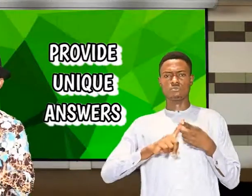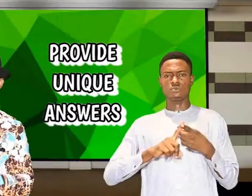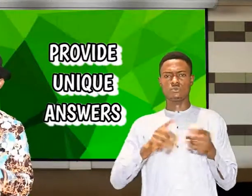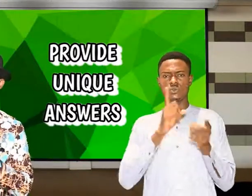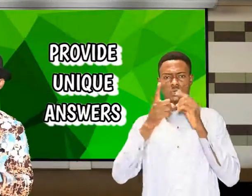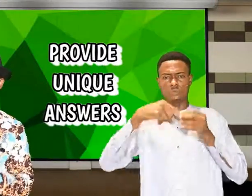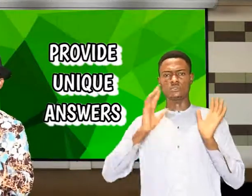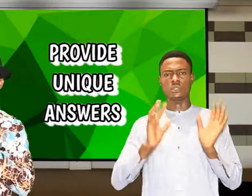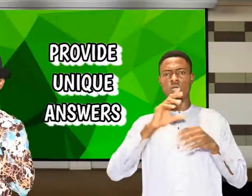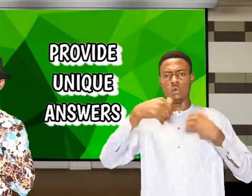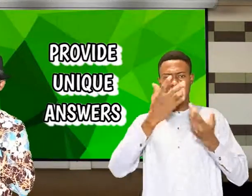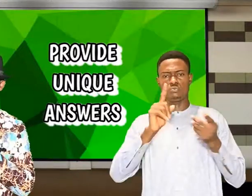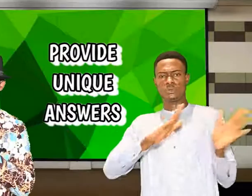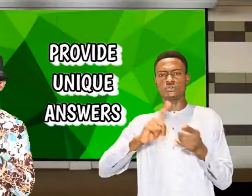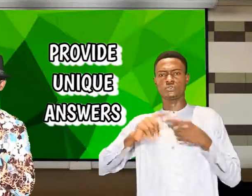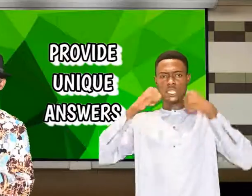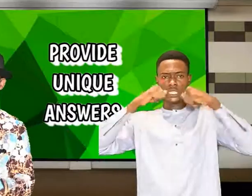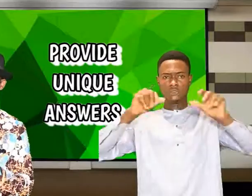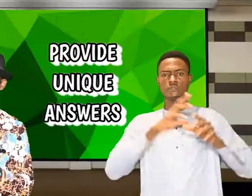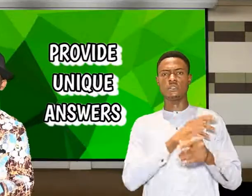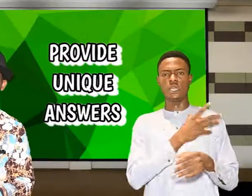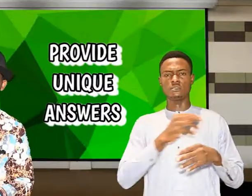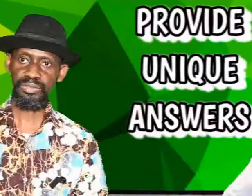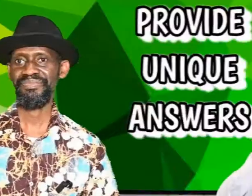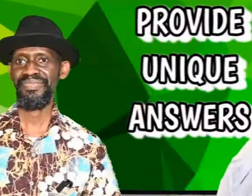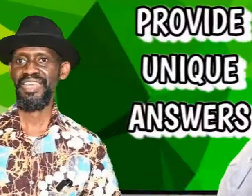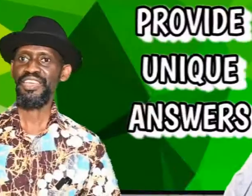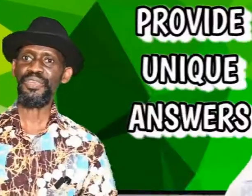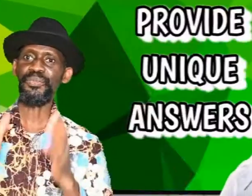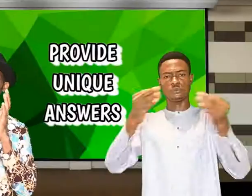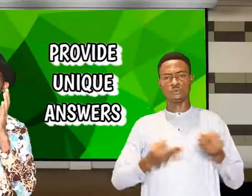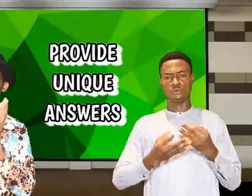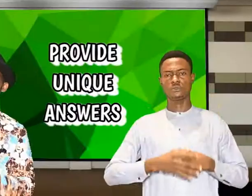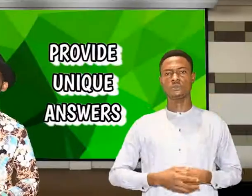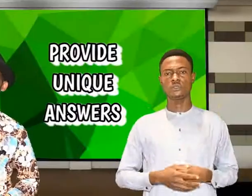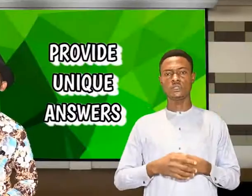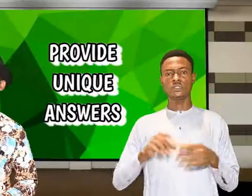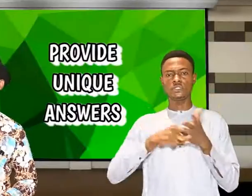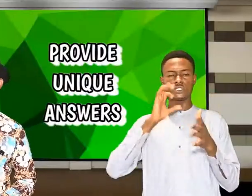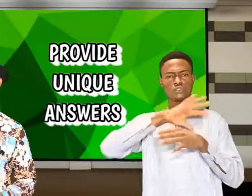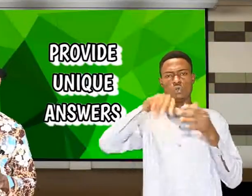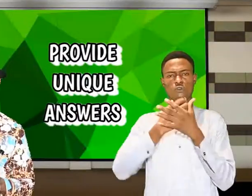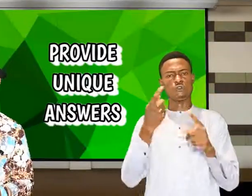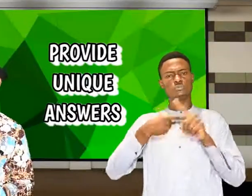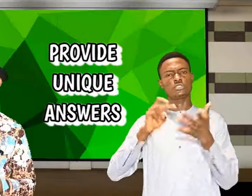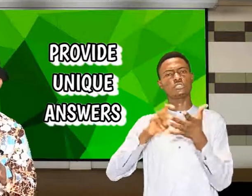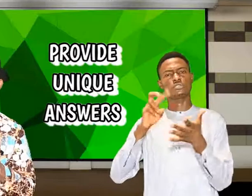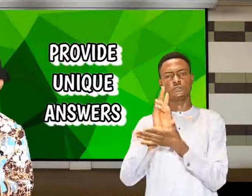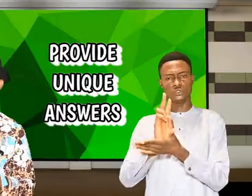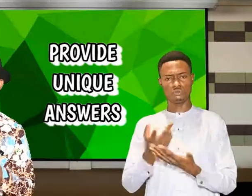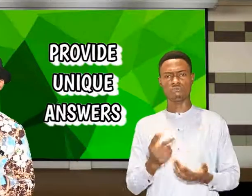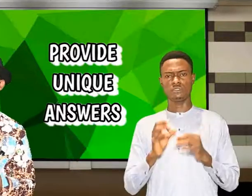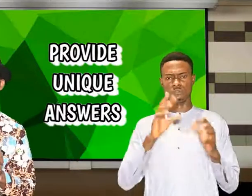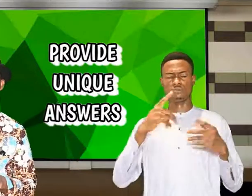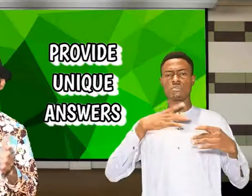you plan to achieve and to advance in your field. So, this is all from this video. I hope you enjoyed it, and if you